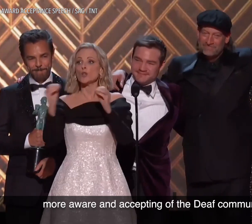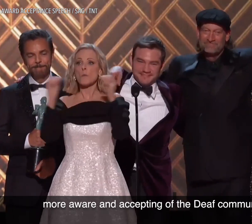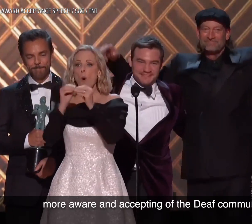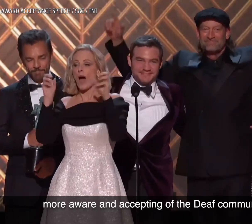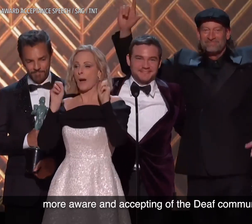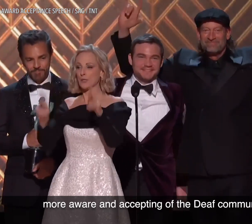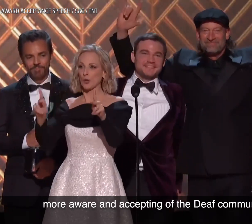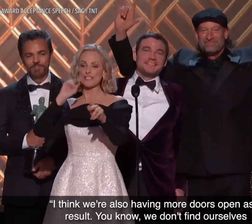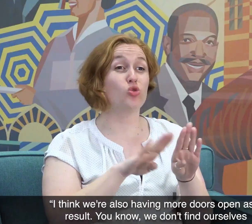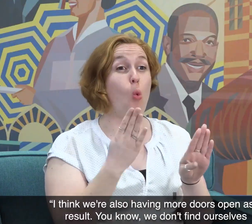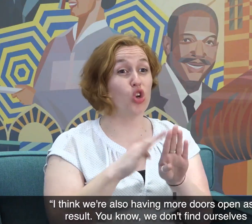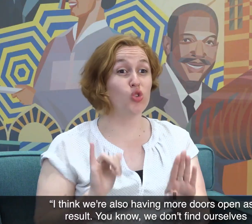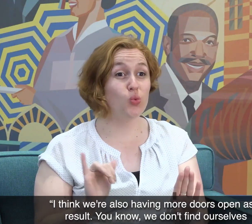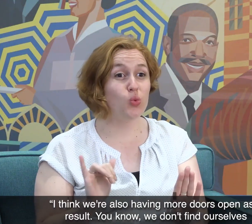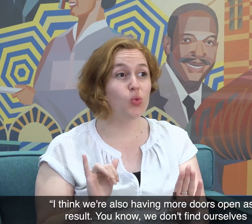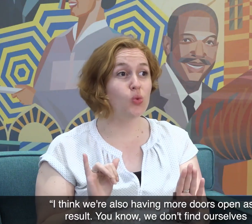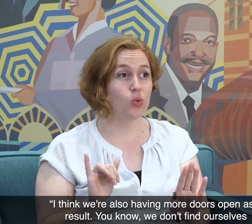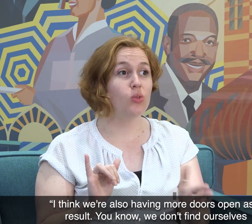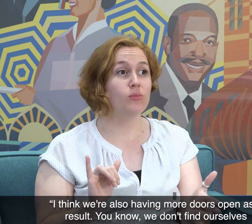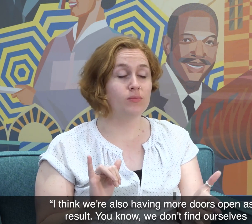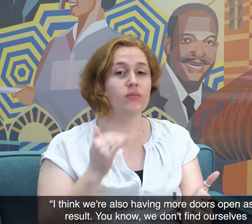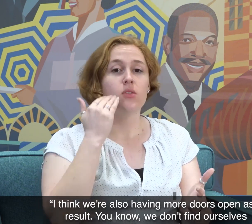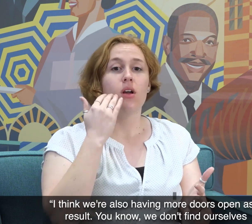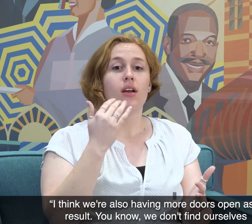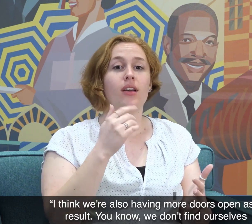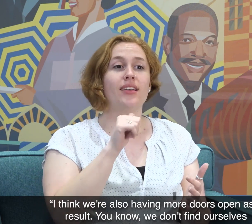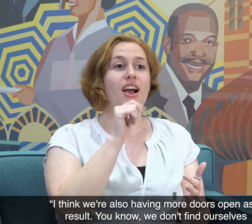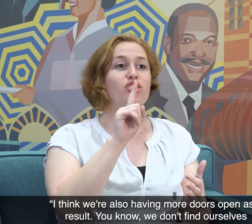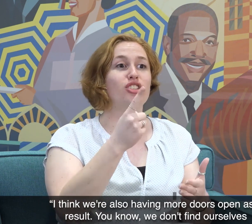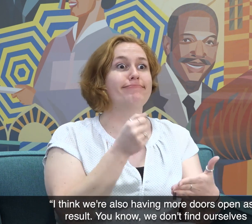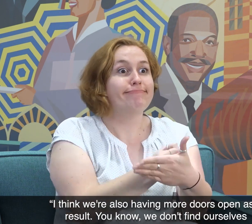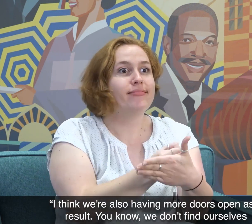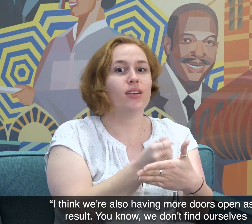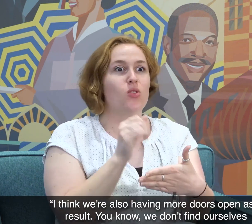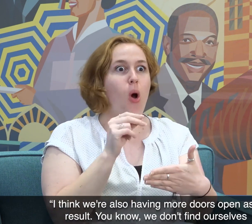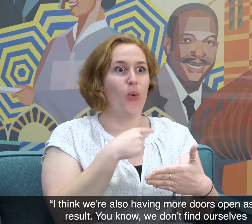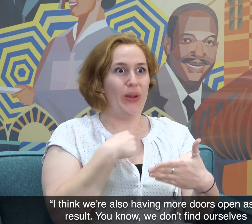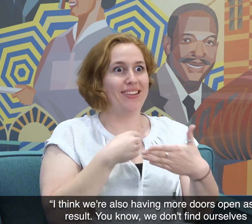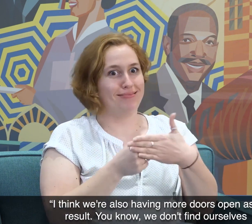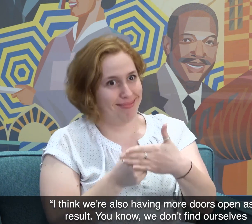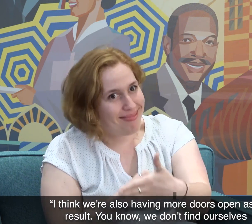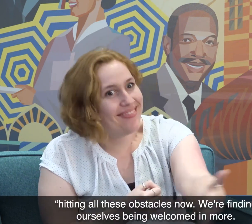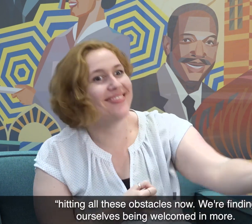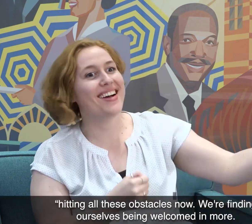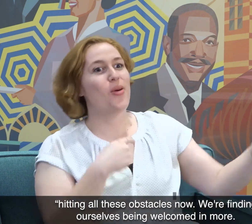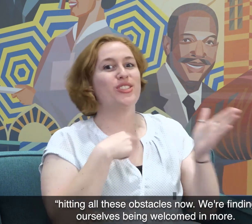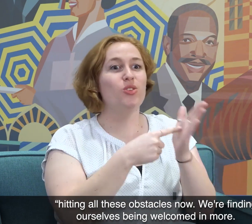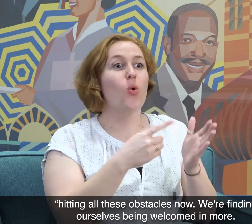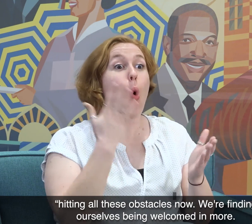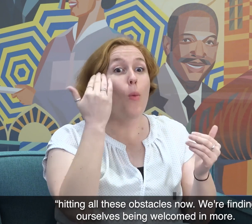deaf community. I think we're also having more doors open as a result. We don't find ourselves hitting all these obstacles.